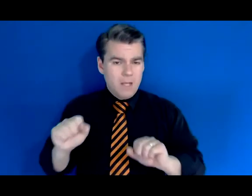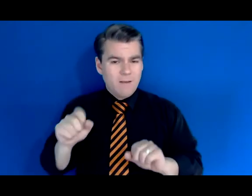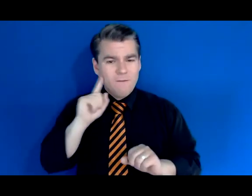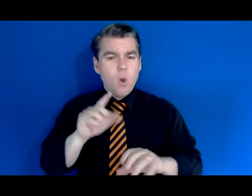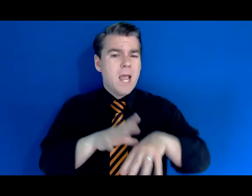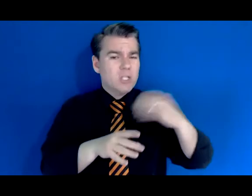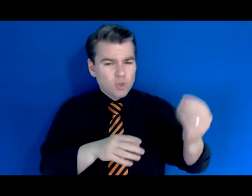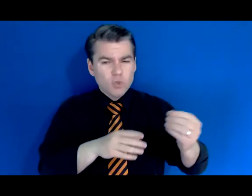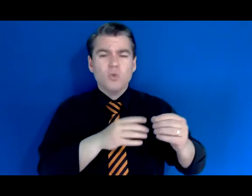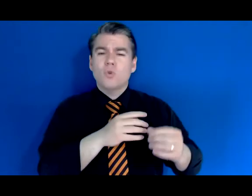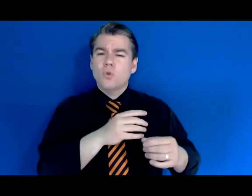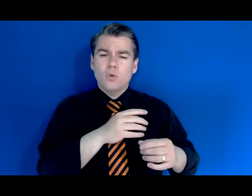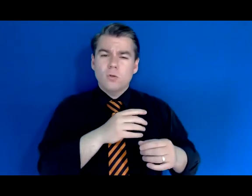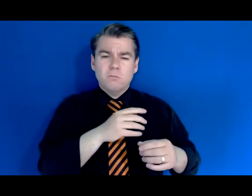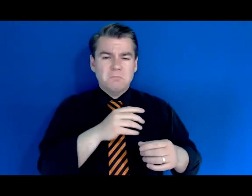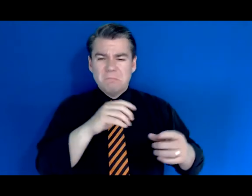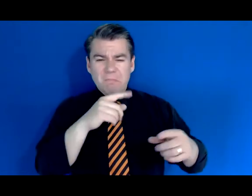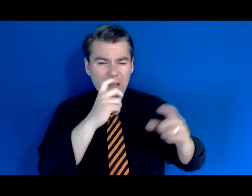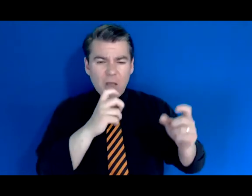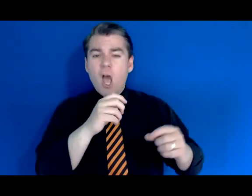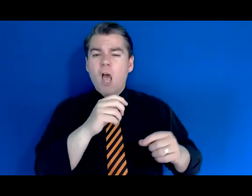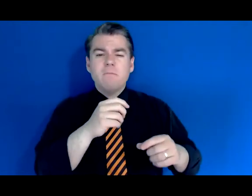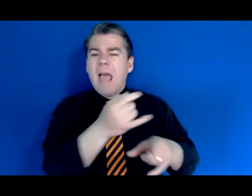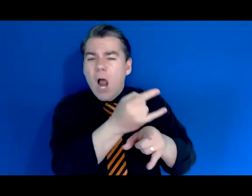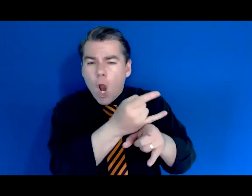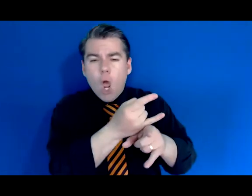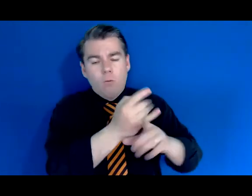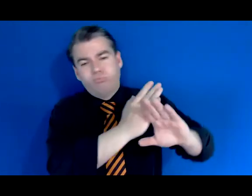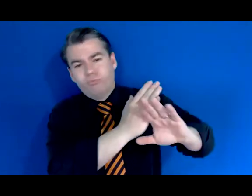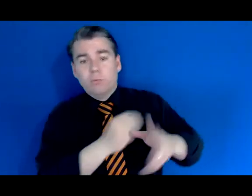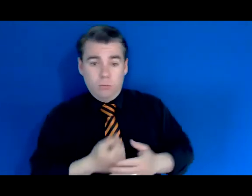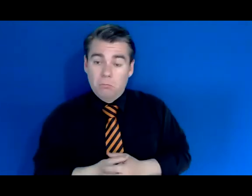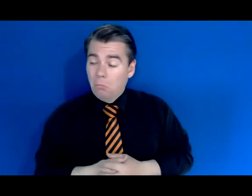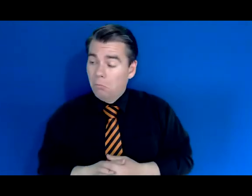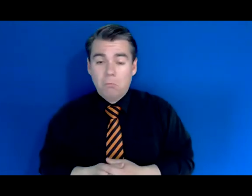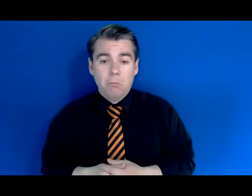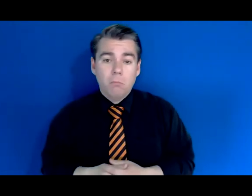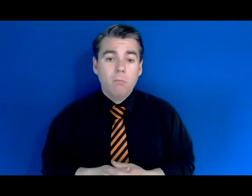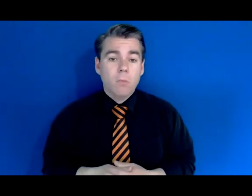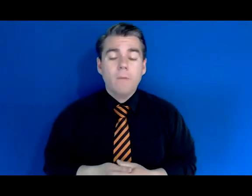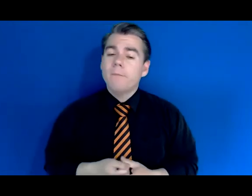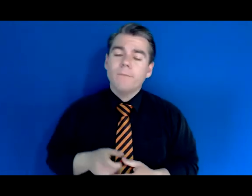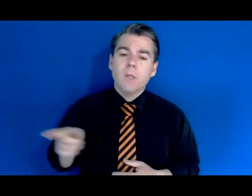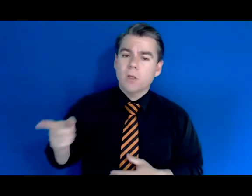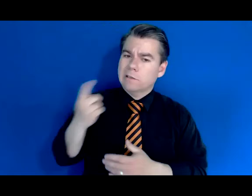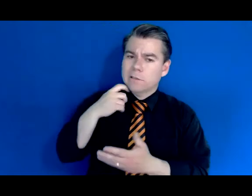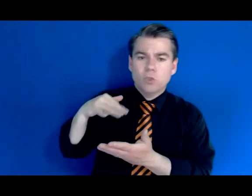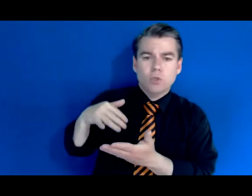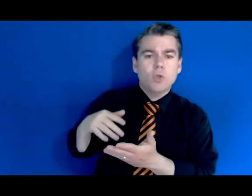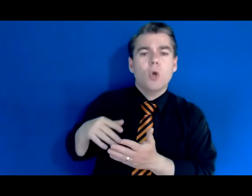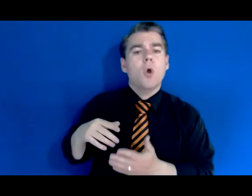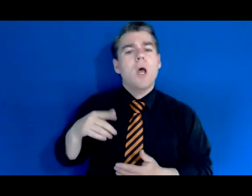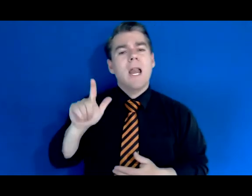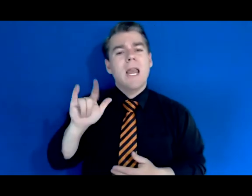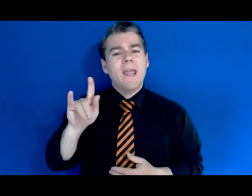alcohol. A recent study showed that Garcinia prevented liver cells from